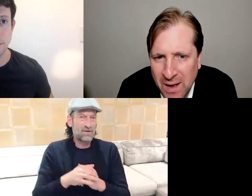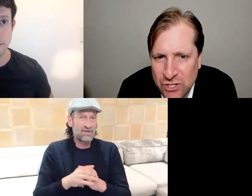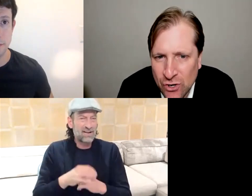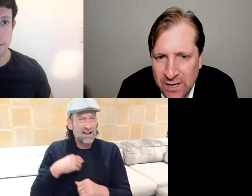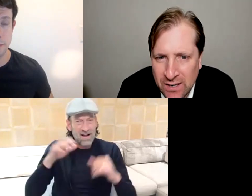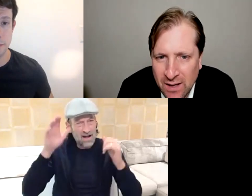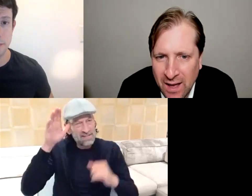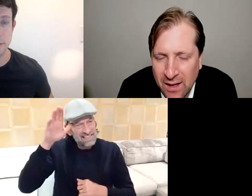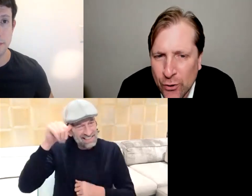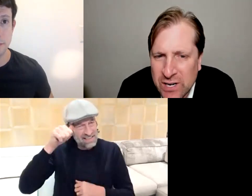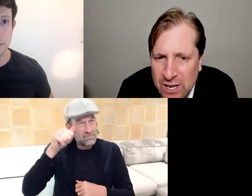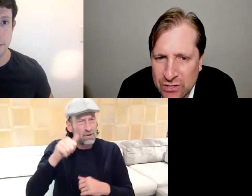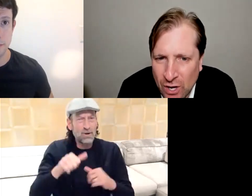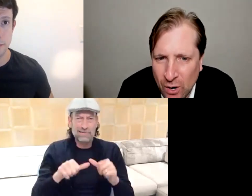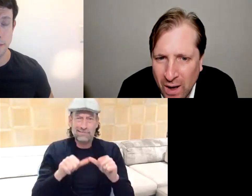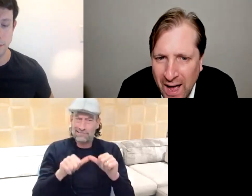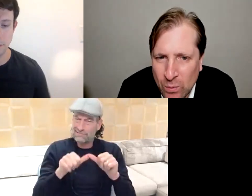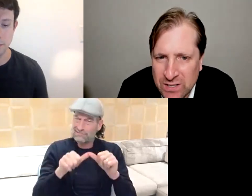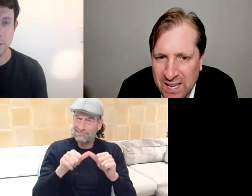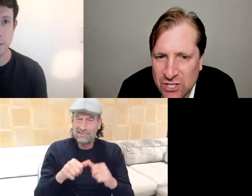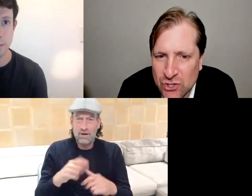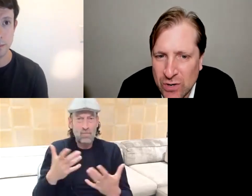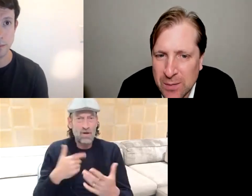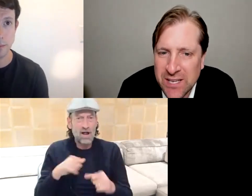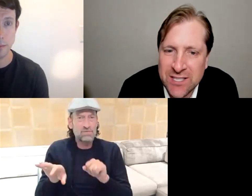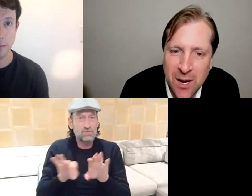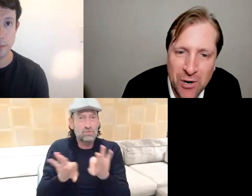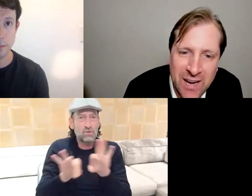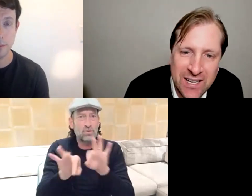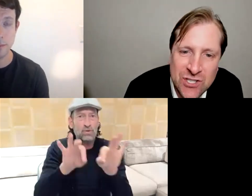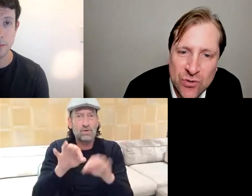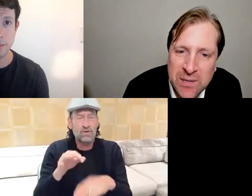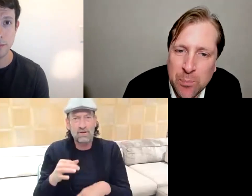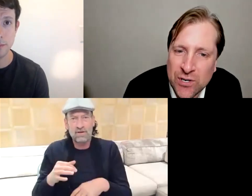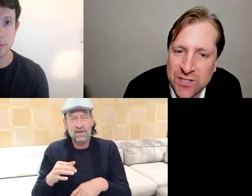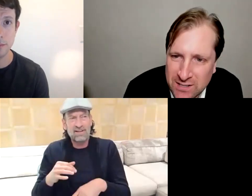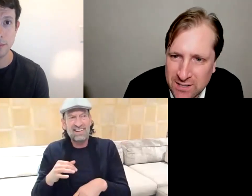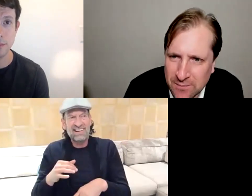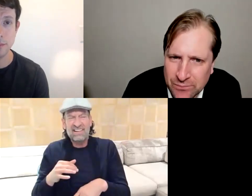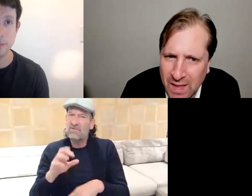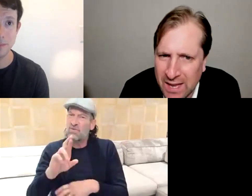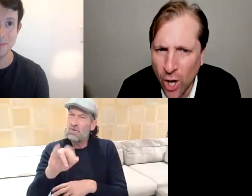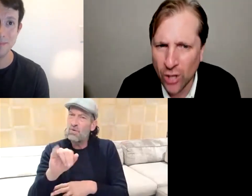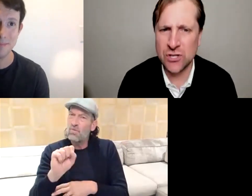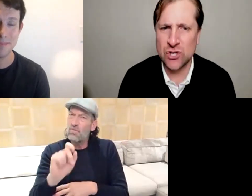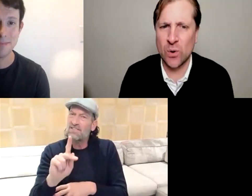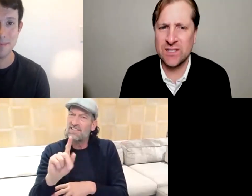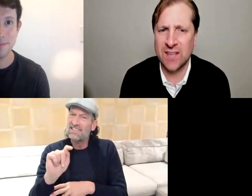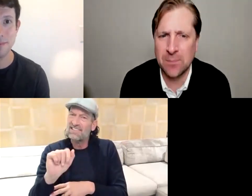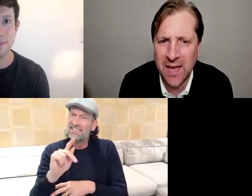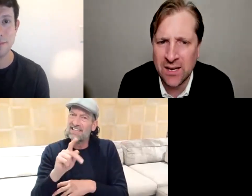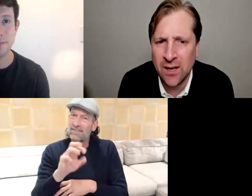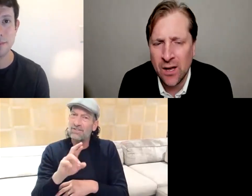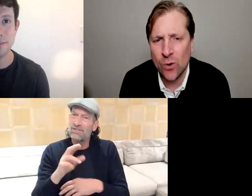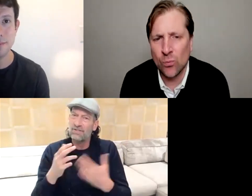on my journey, 30 years ago, I was extremely stubborn and extremely persistent. And all of the choices